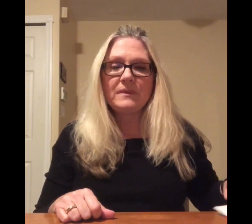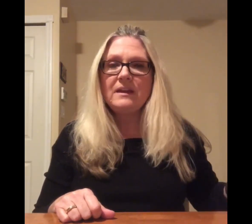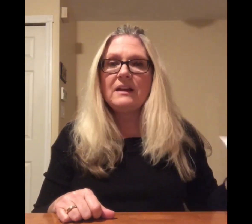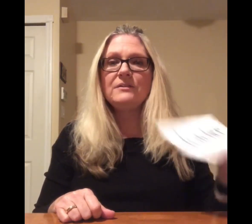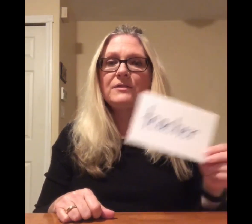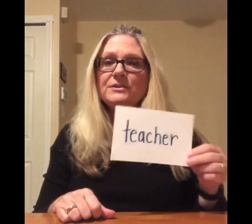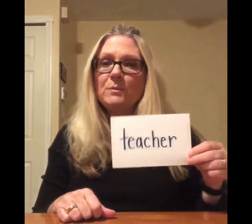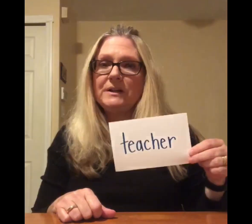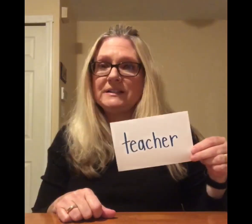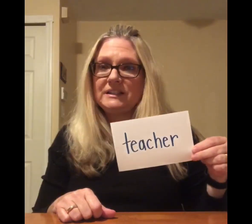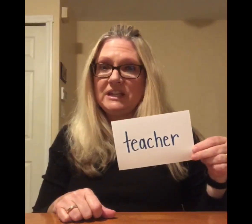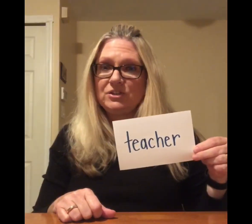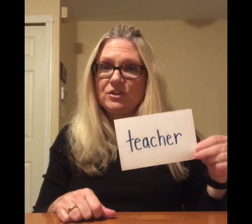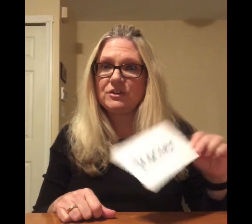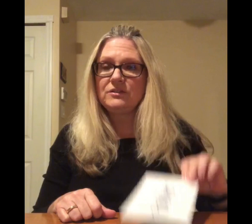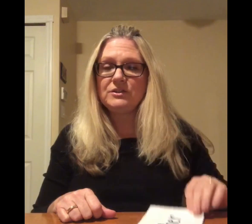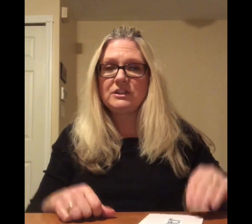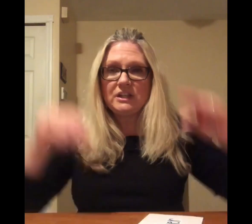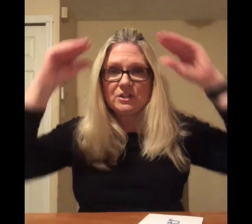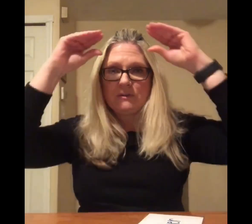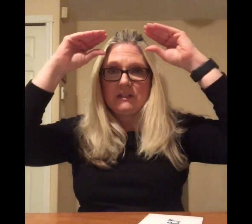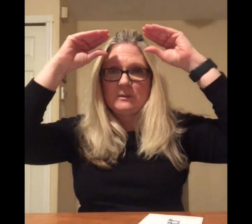And the first one is teacher. There's a teacher in this book.